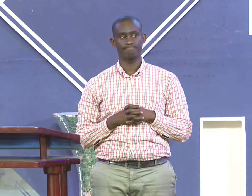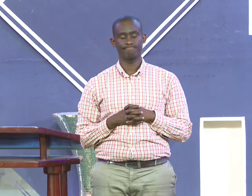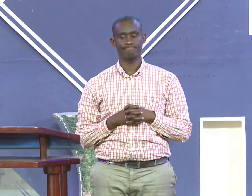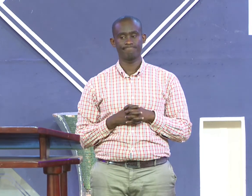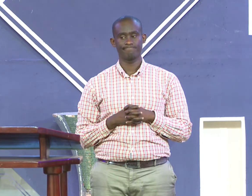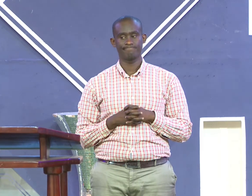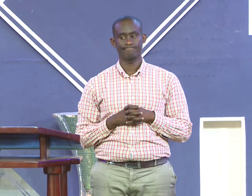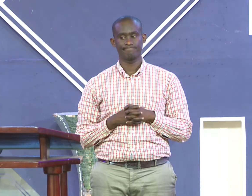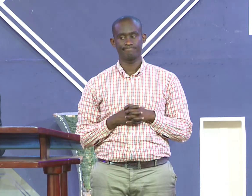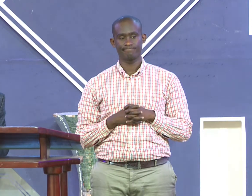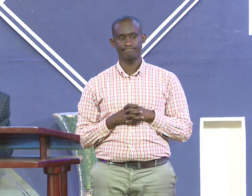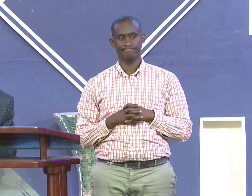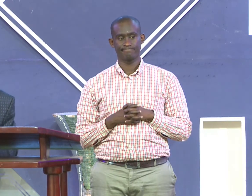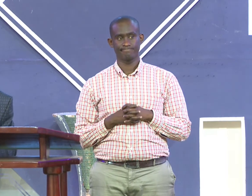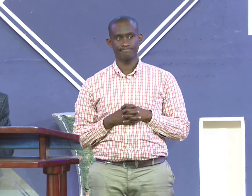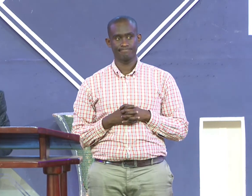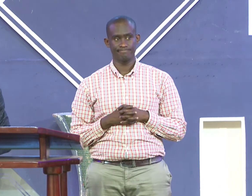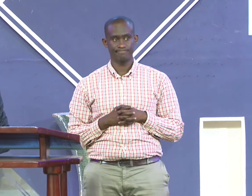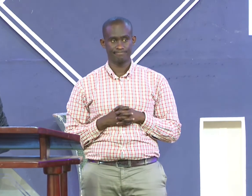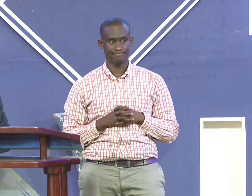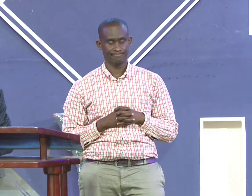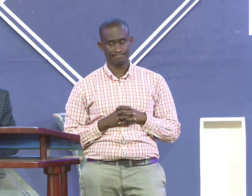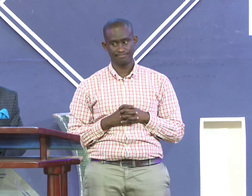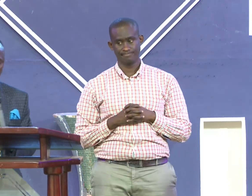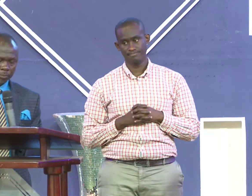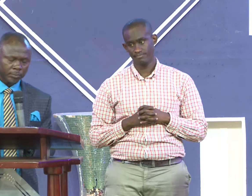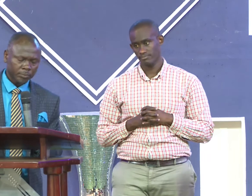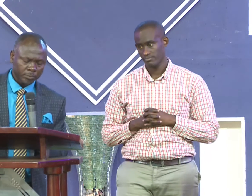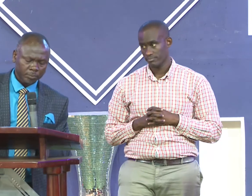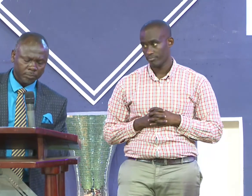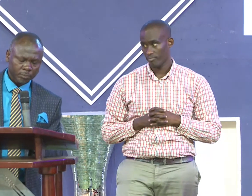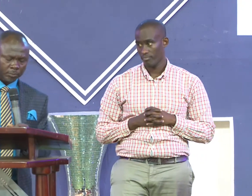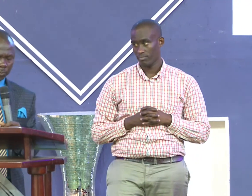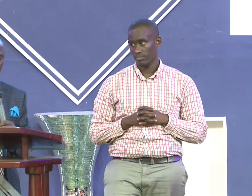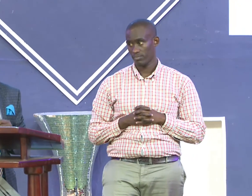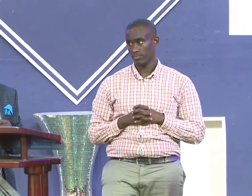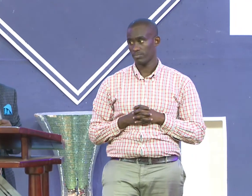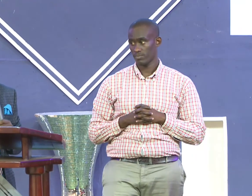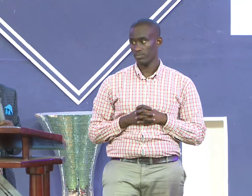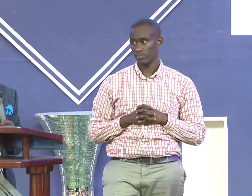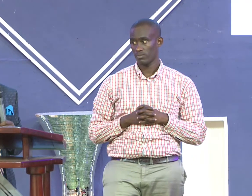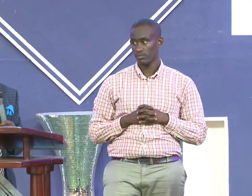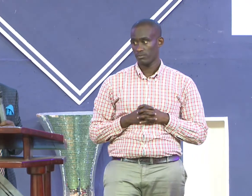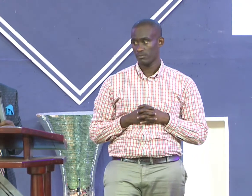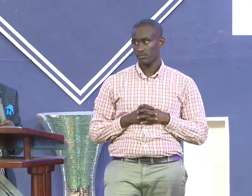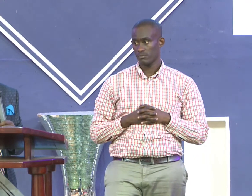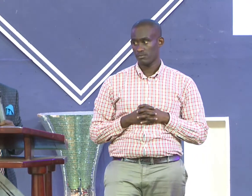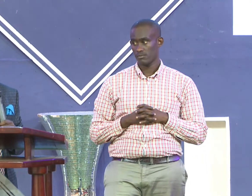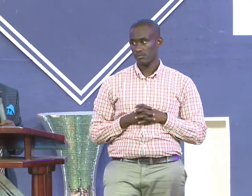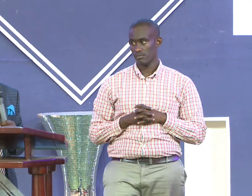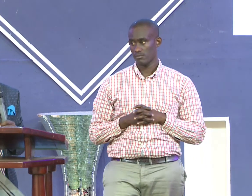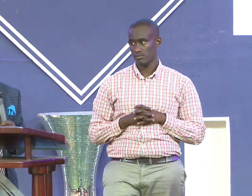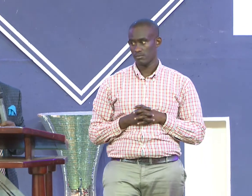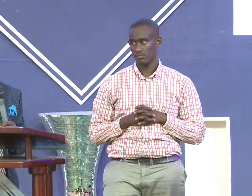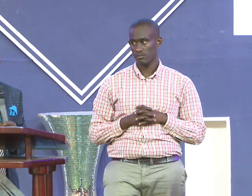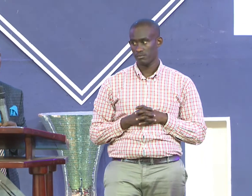I give you, and a new spirit will I put within you. And I will take away the stony heart out of your flesh, and I will give you